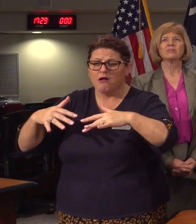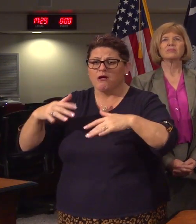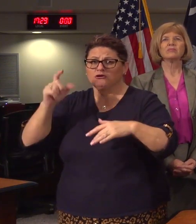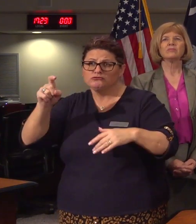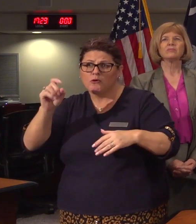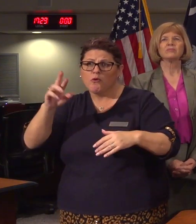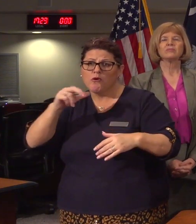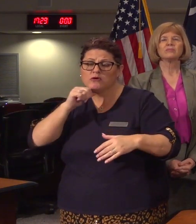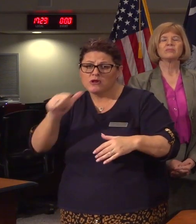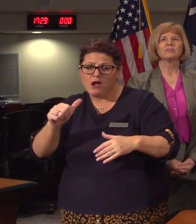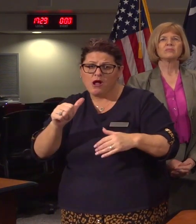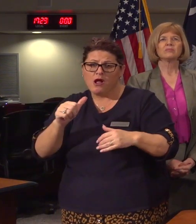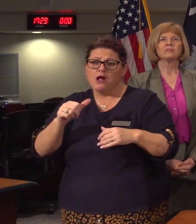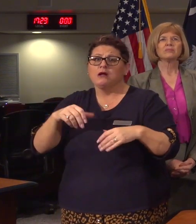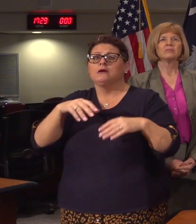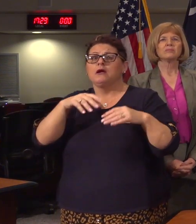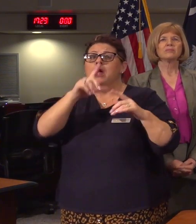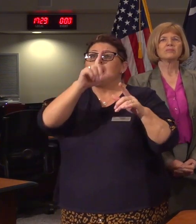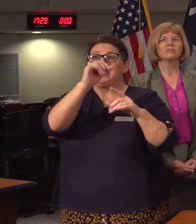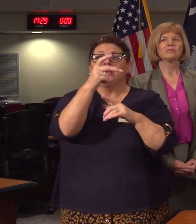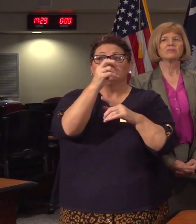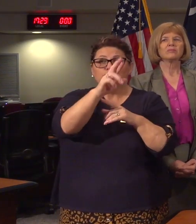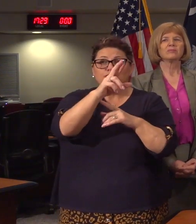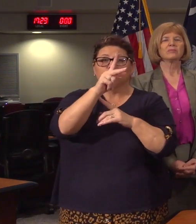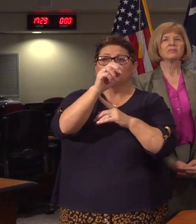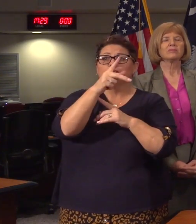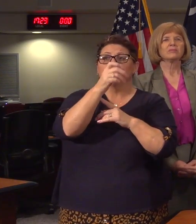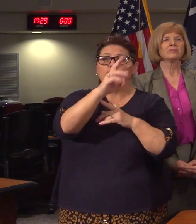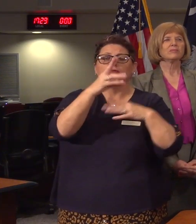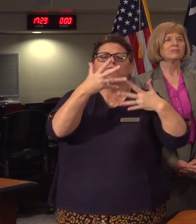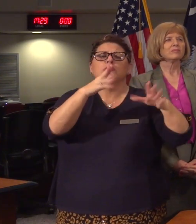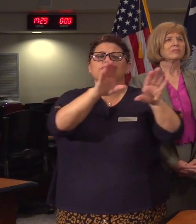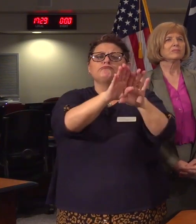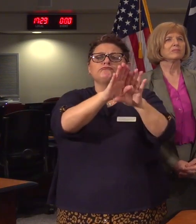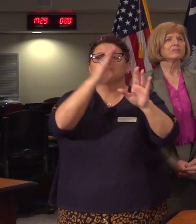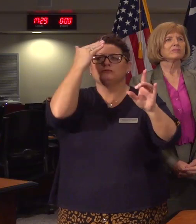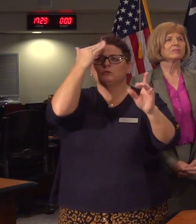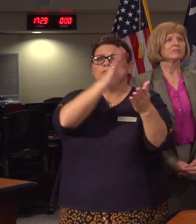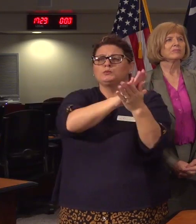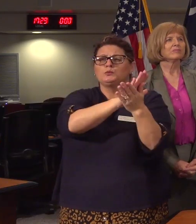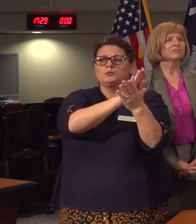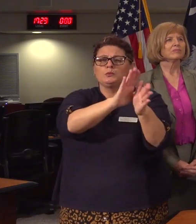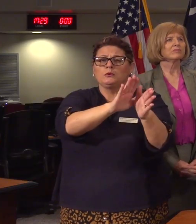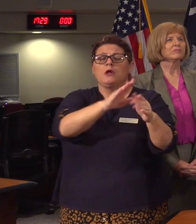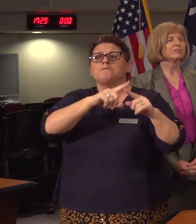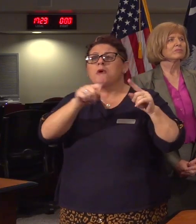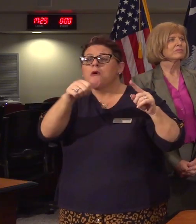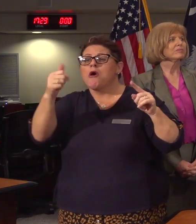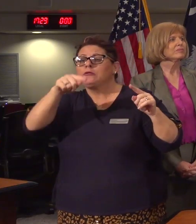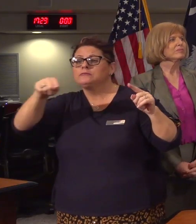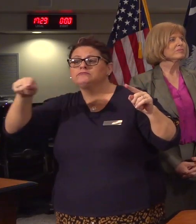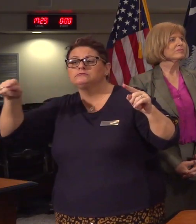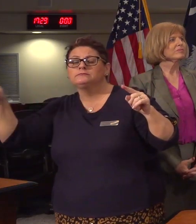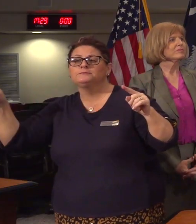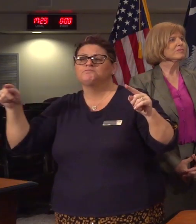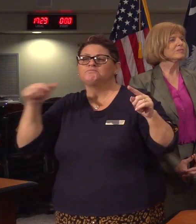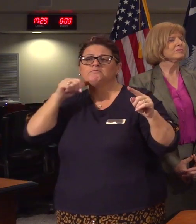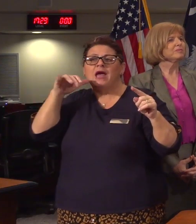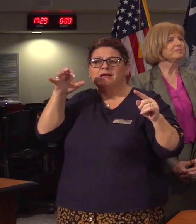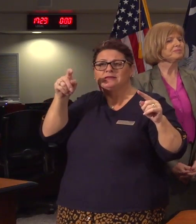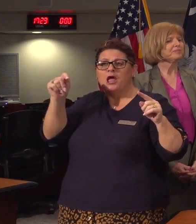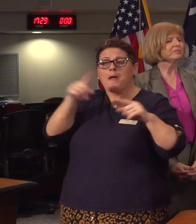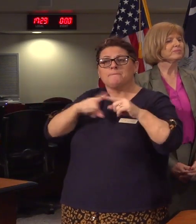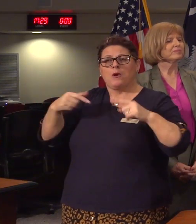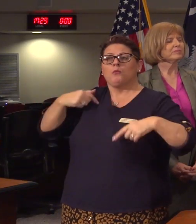cancellation of schools and events outside of Lancaster and Kershaw counties is needed at this time. We are constantly monitoring